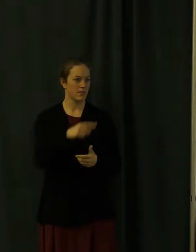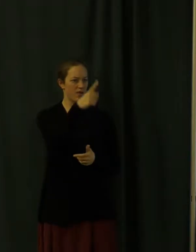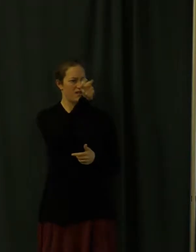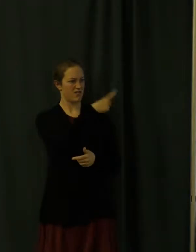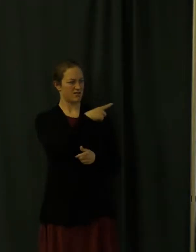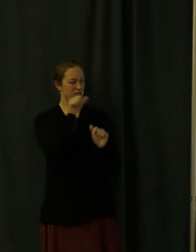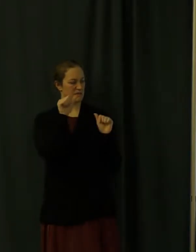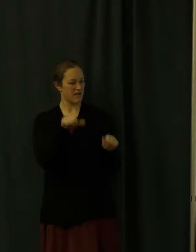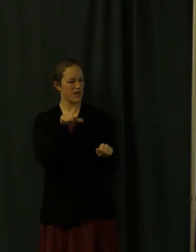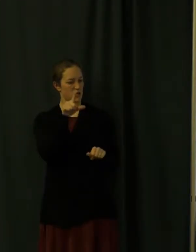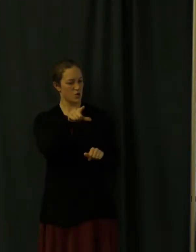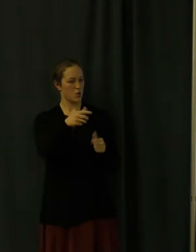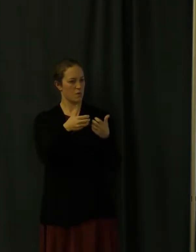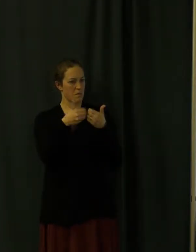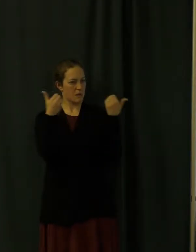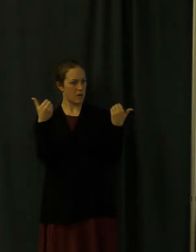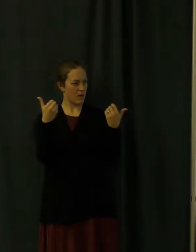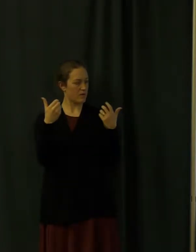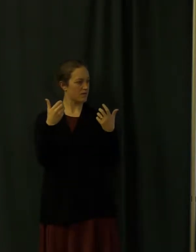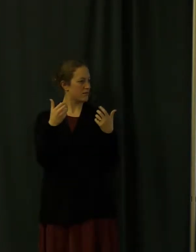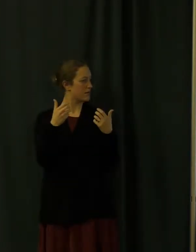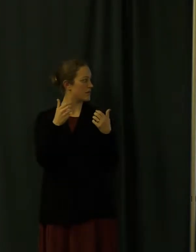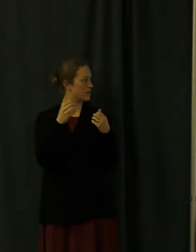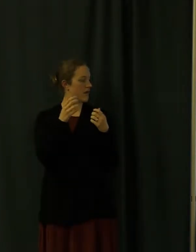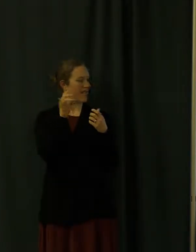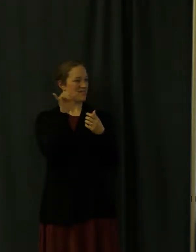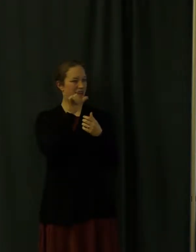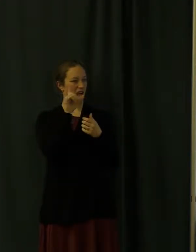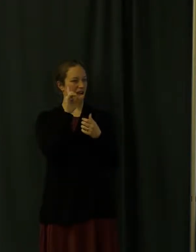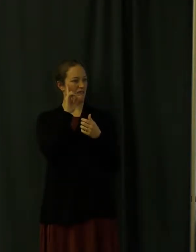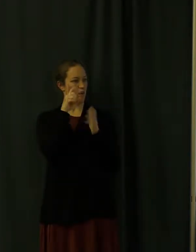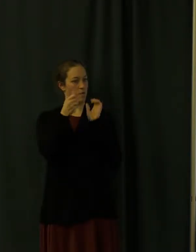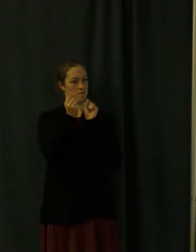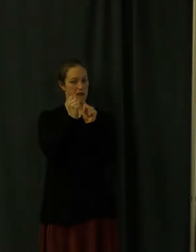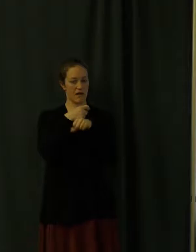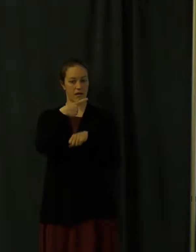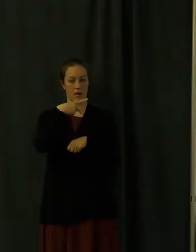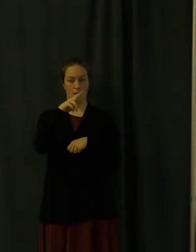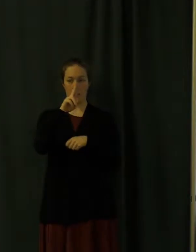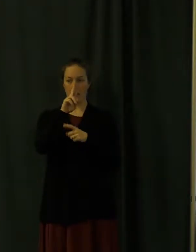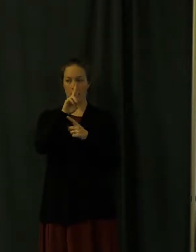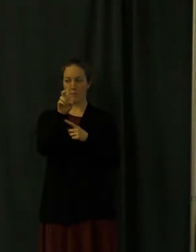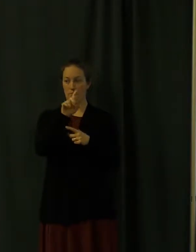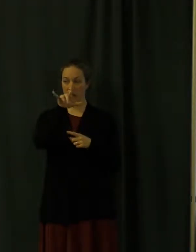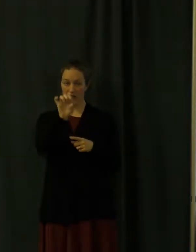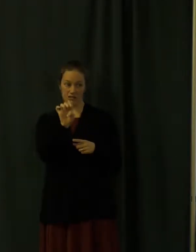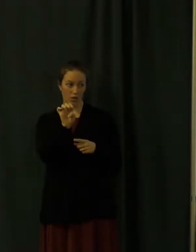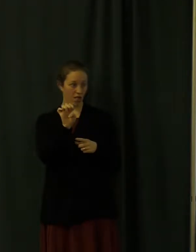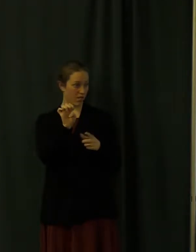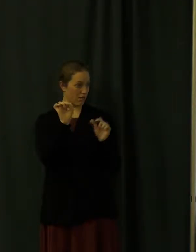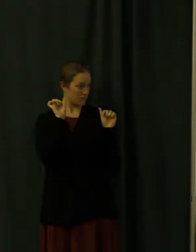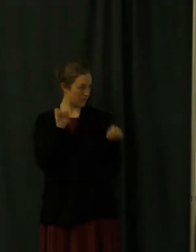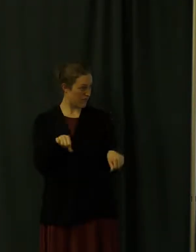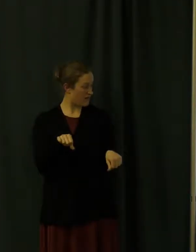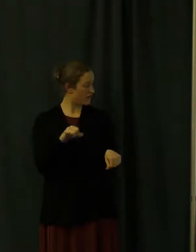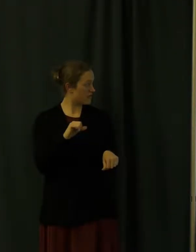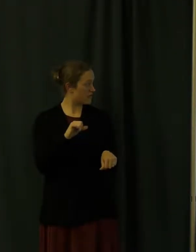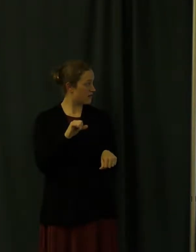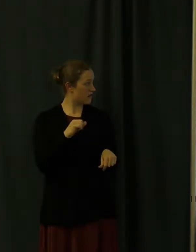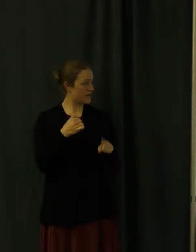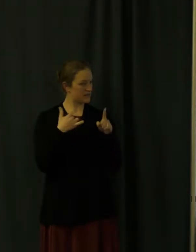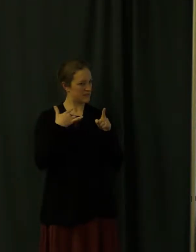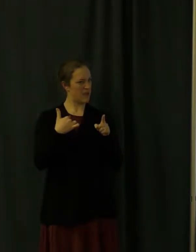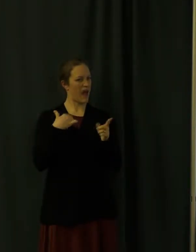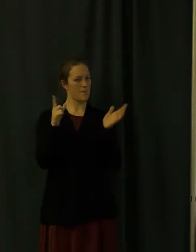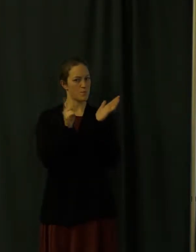can break it apart to kind of make a puzzle where the kids have to put it together on a smartboard, or? Because I just usually print